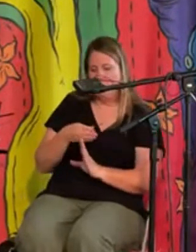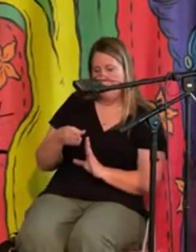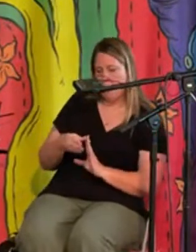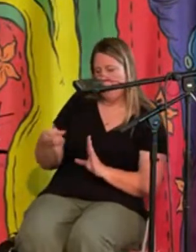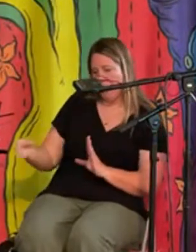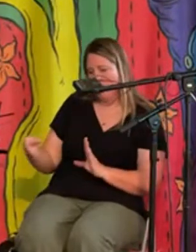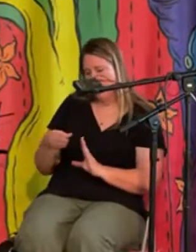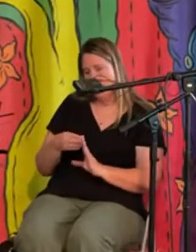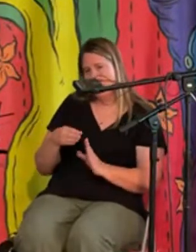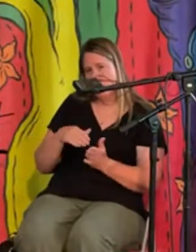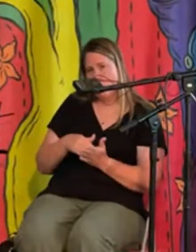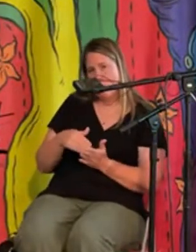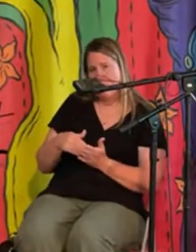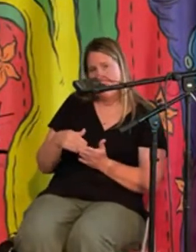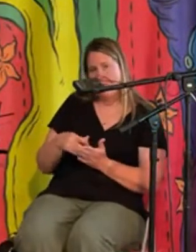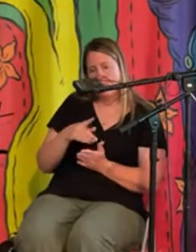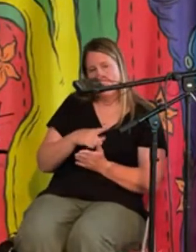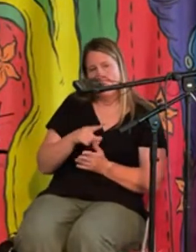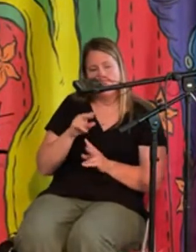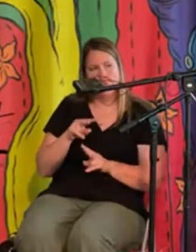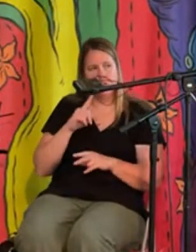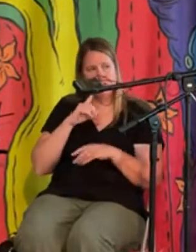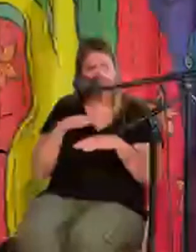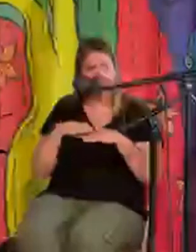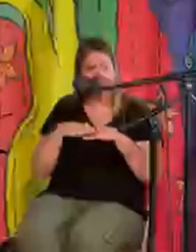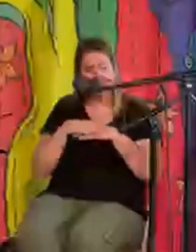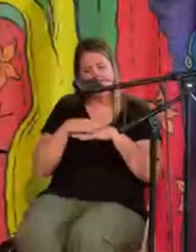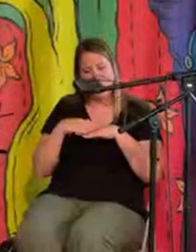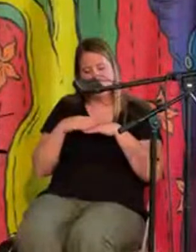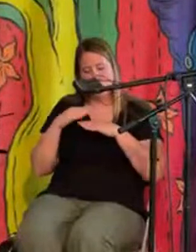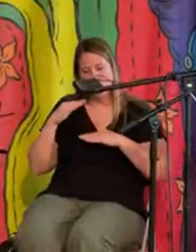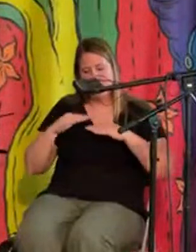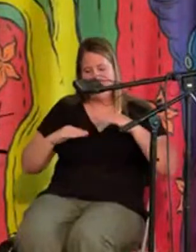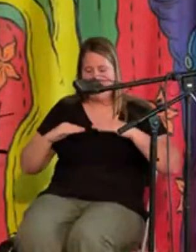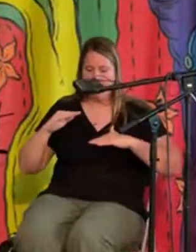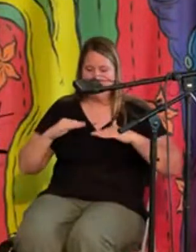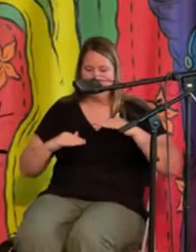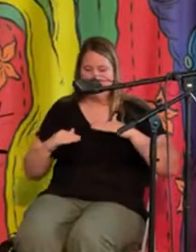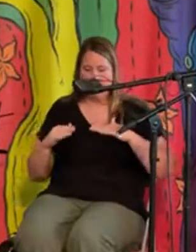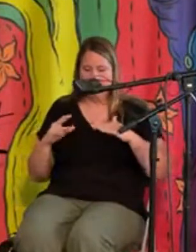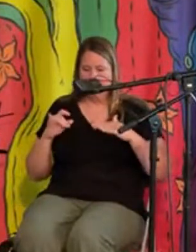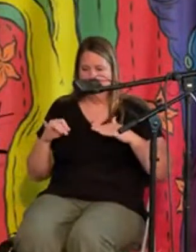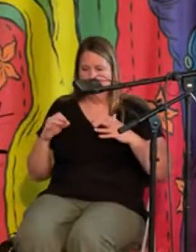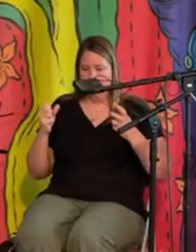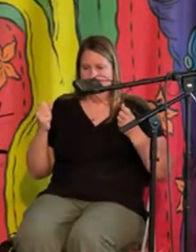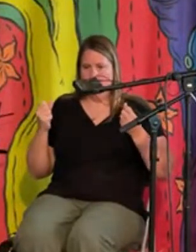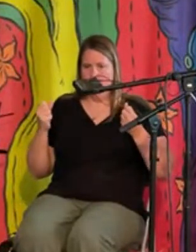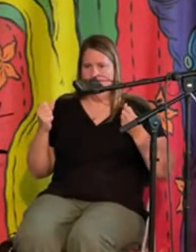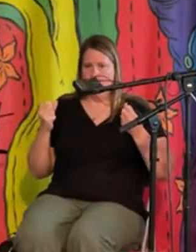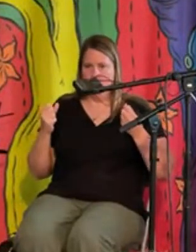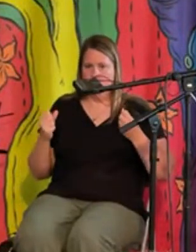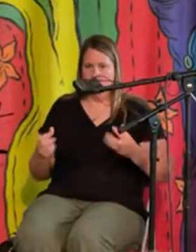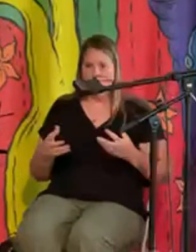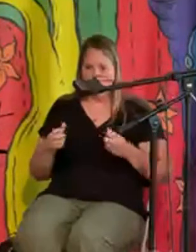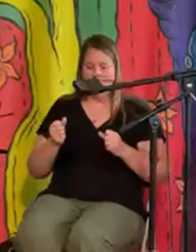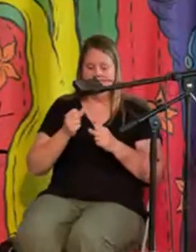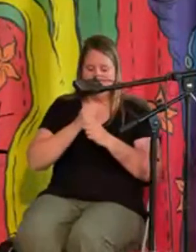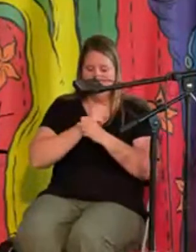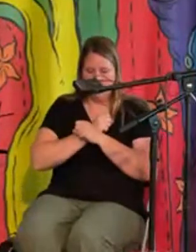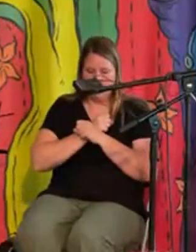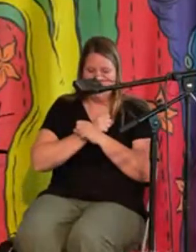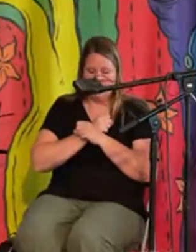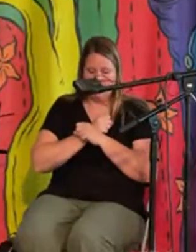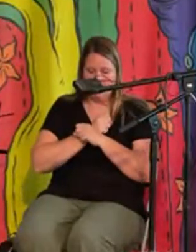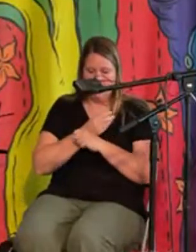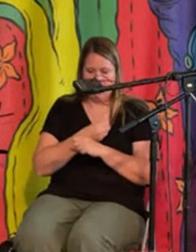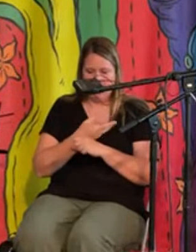after. But oftentimes what he's looking for is texture and balance. You know, if there are too many love poems in a row or too many war poems in a